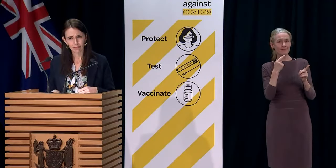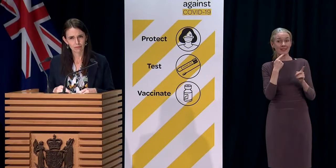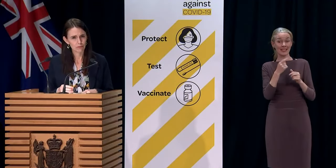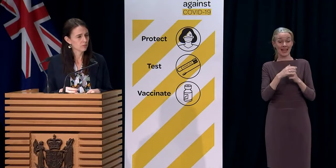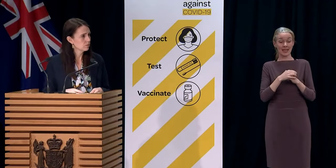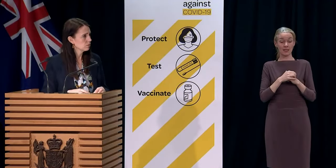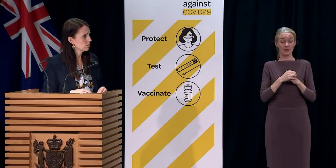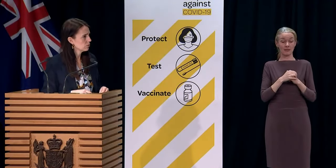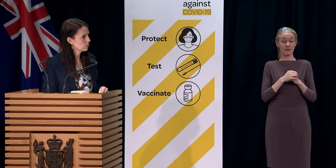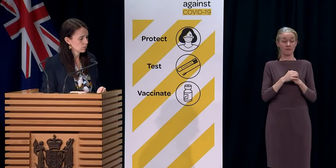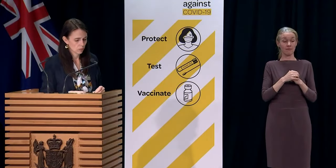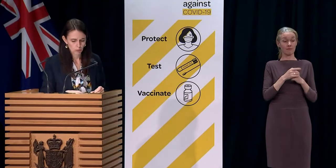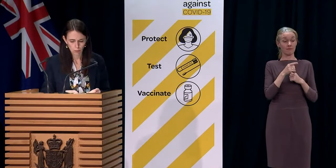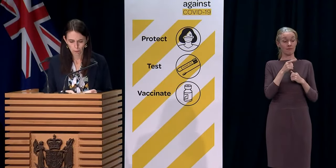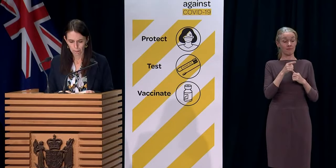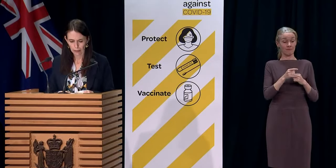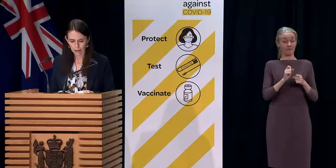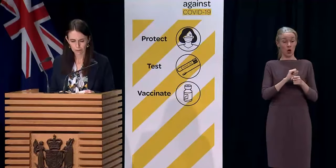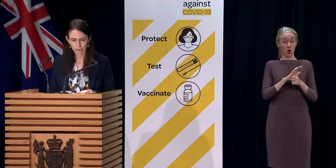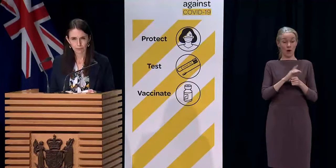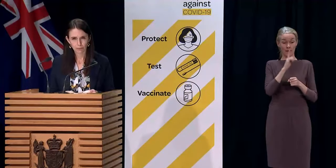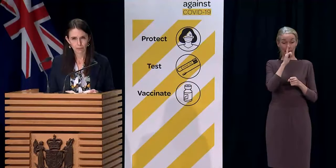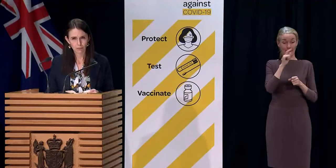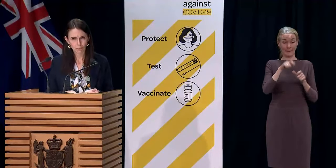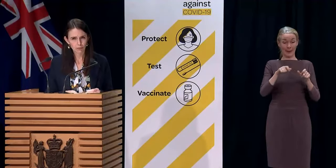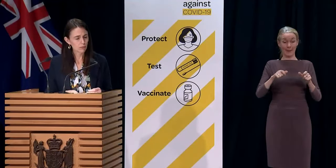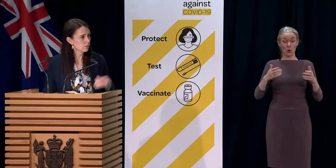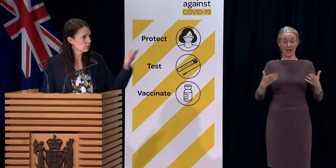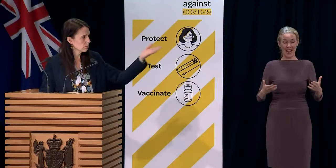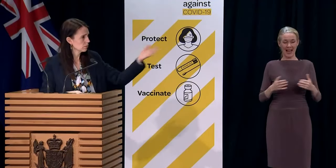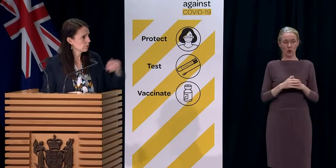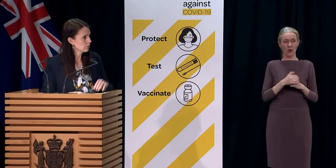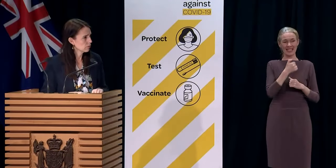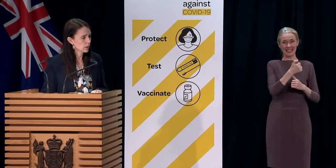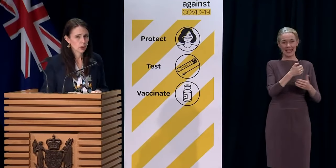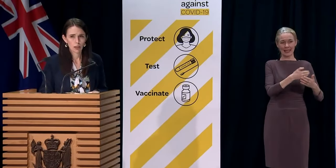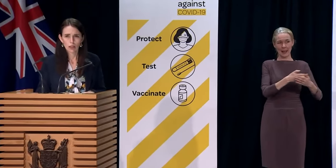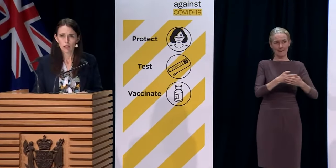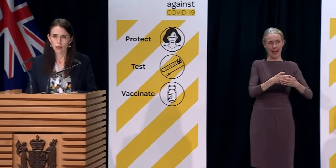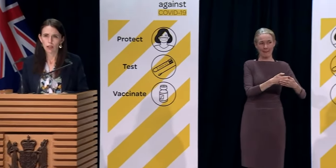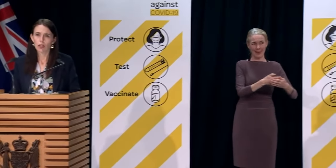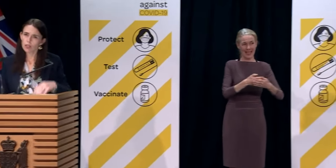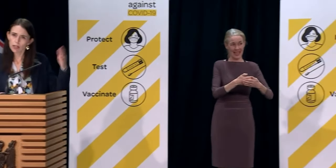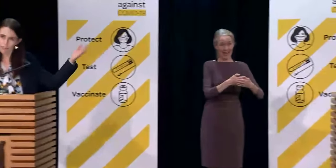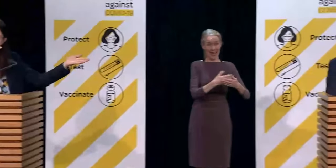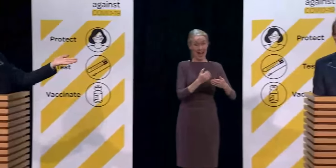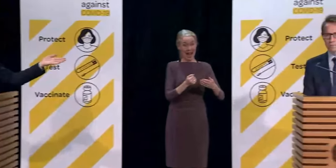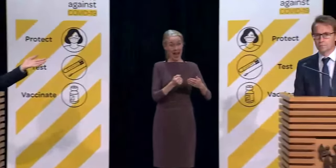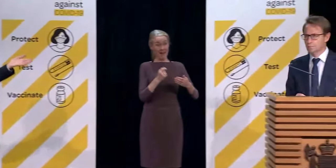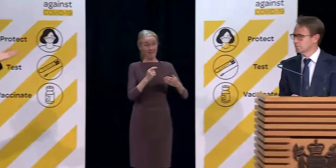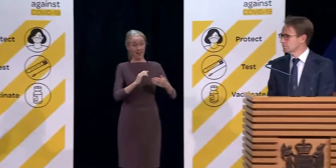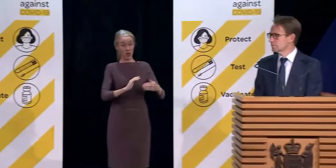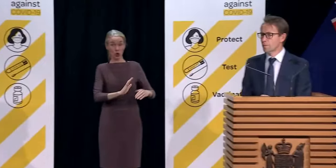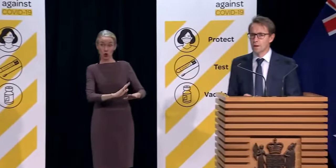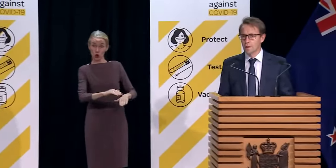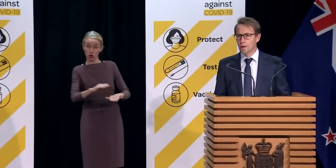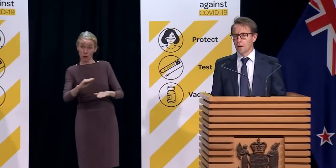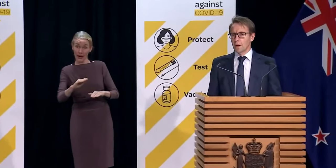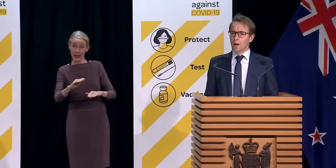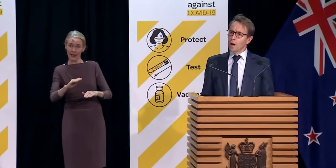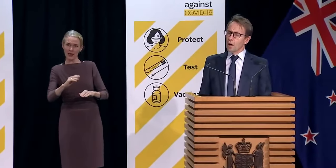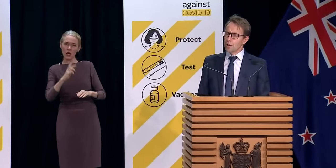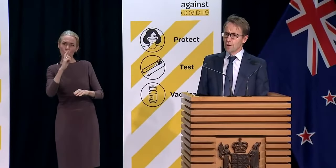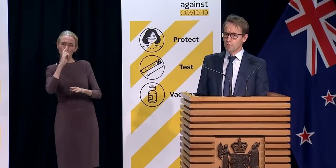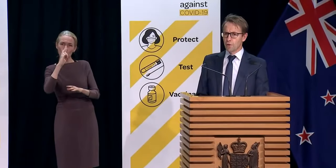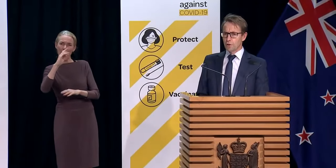many are under 12? And how is it affecting children who are that young? Are they seriously impacted? If you don't mind, I'll have Dr. Bloomfield